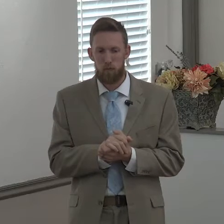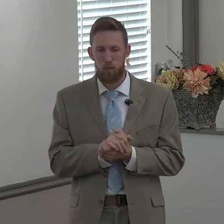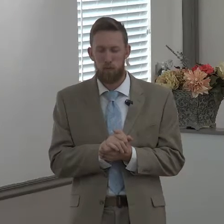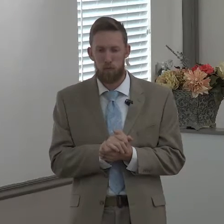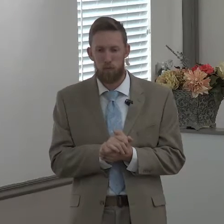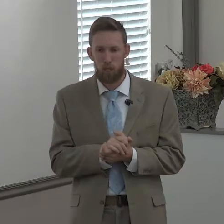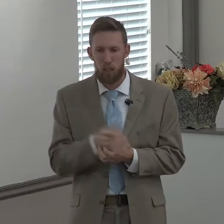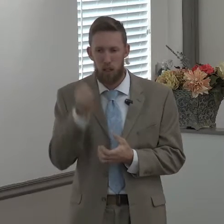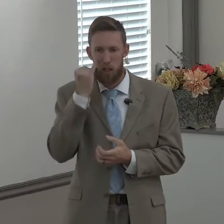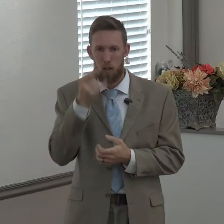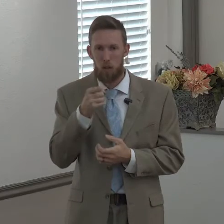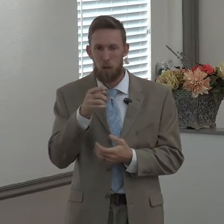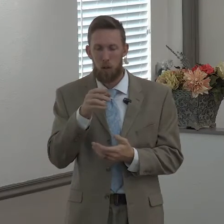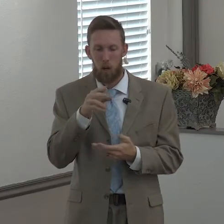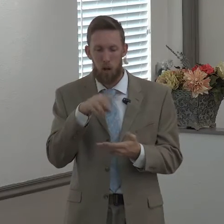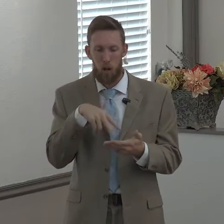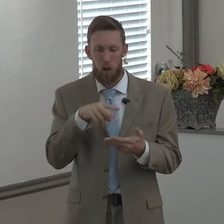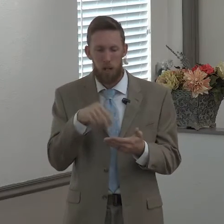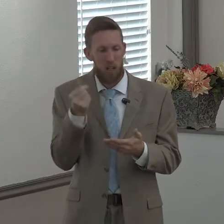but